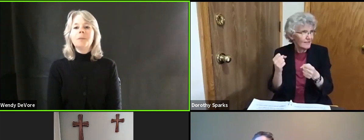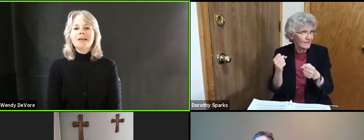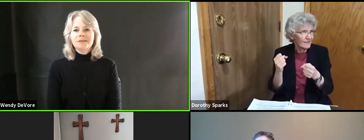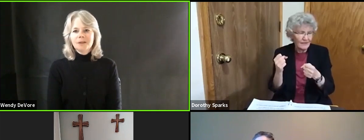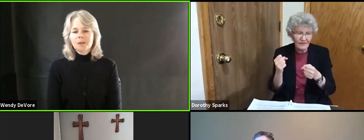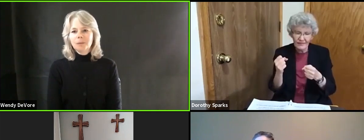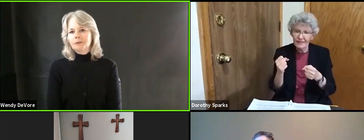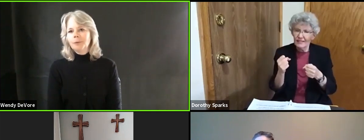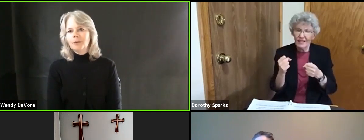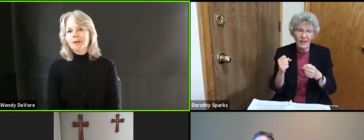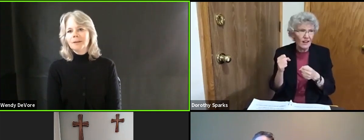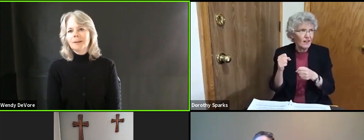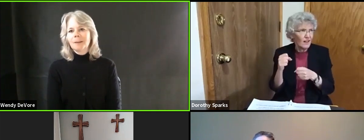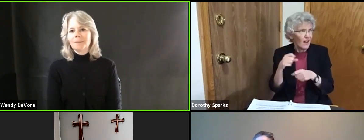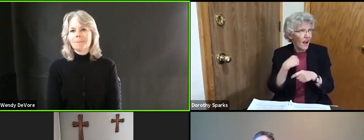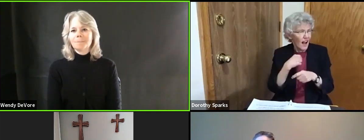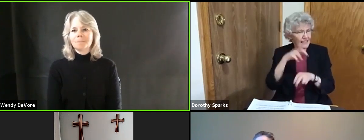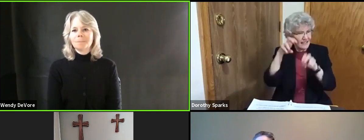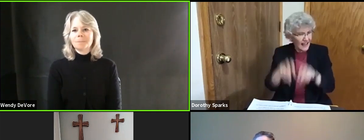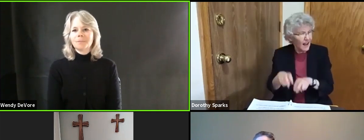because his bicycle was broken.